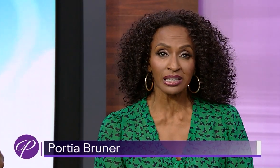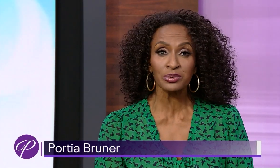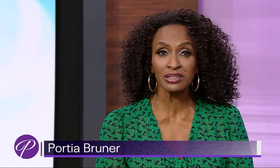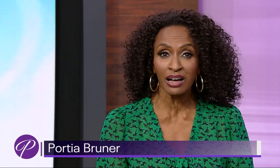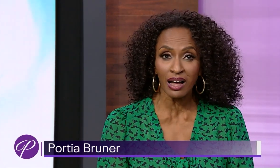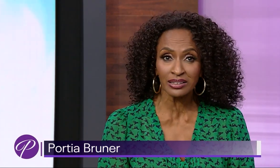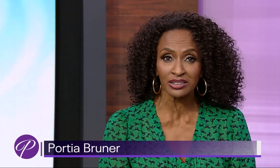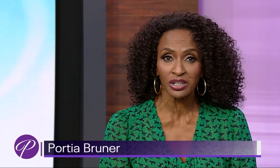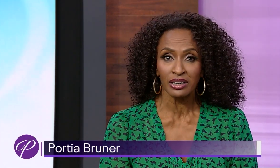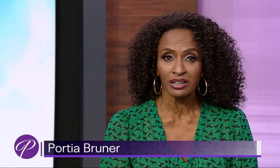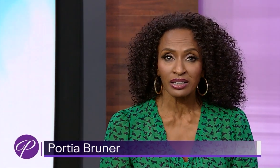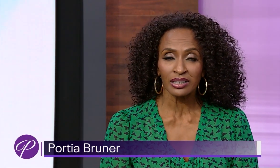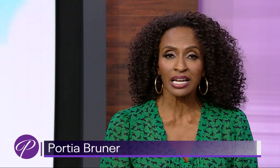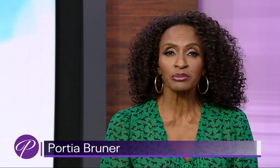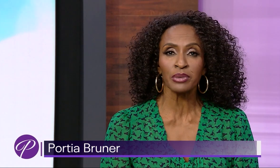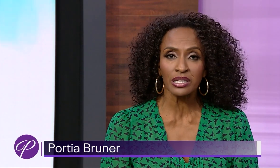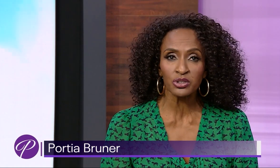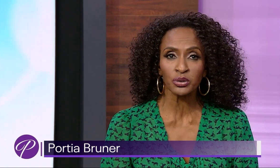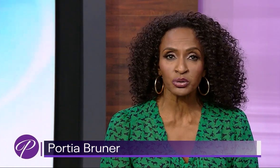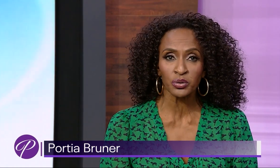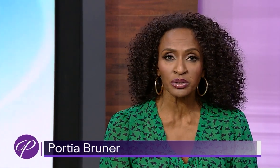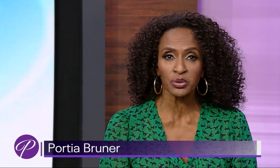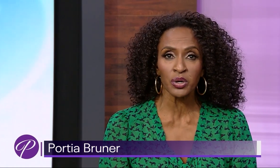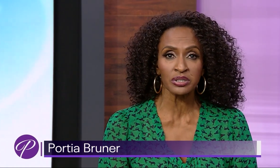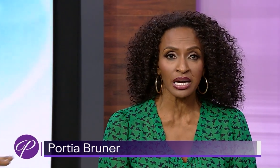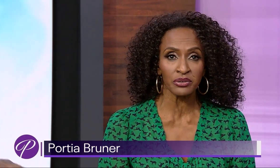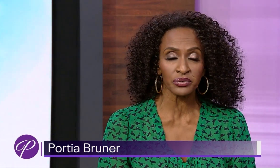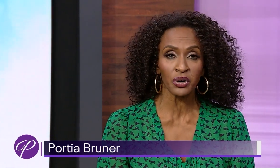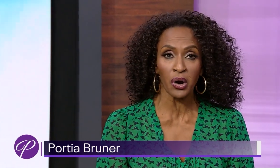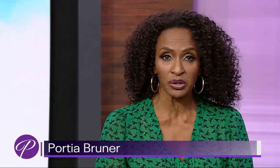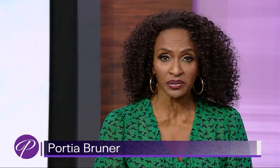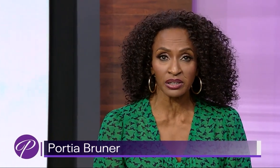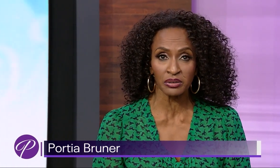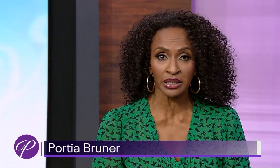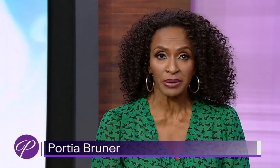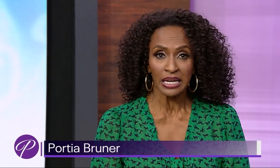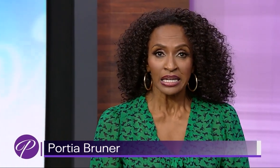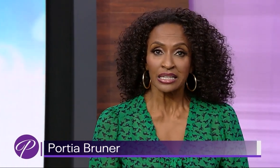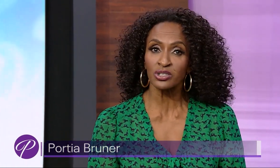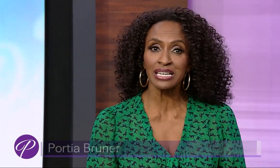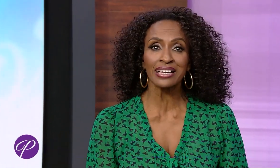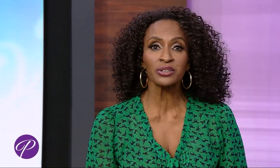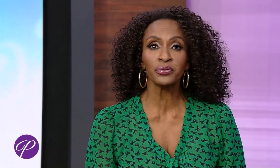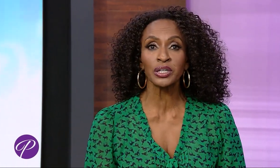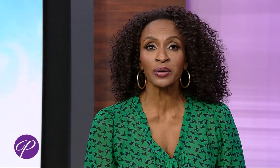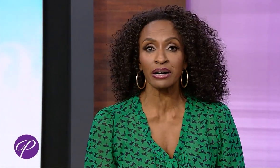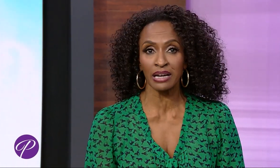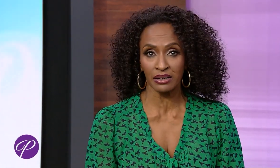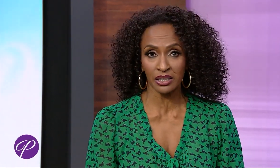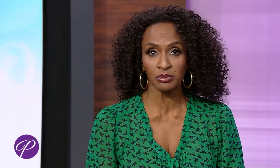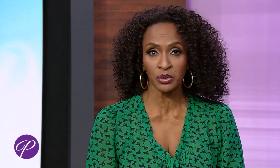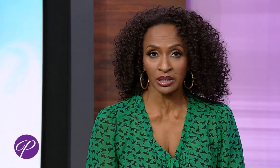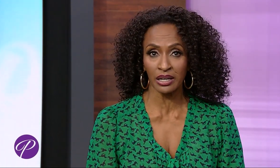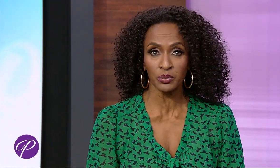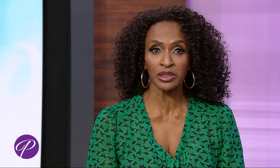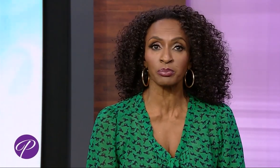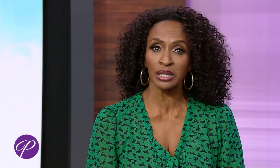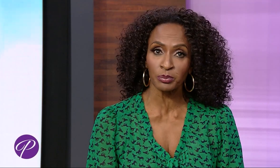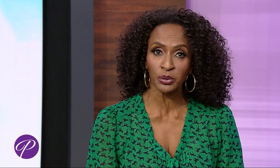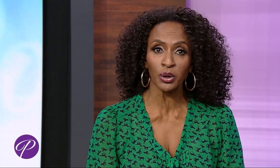was in college. And like many children who are deaf or hard of hearing, he just had to figure out how to communicate with the people